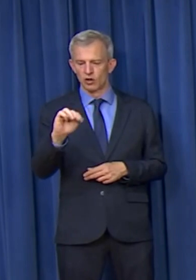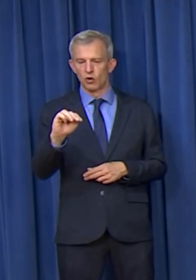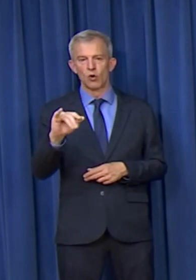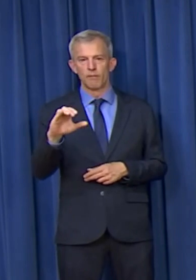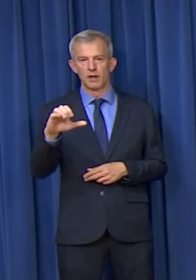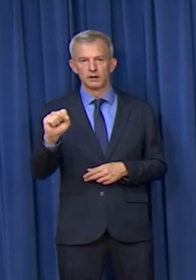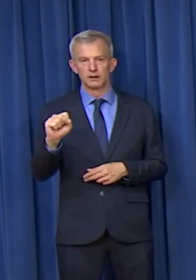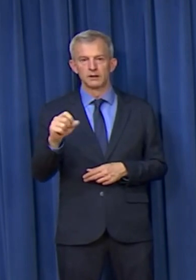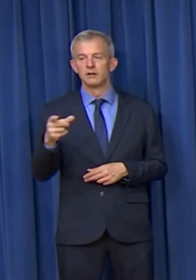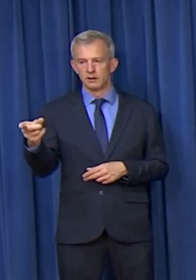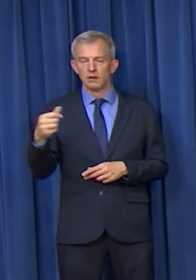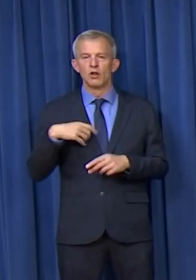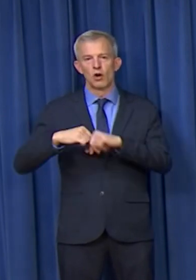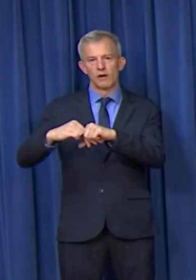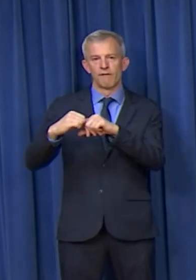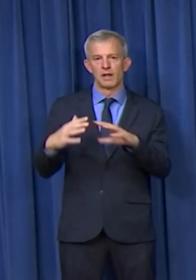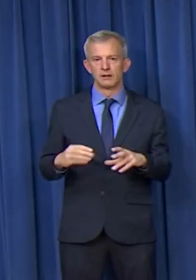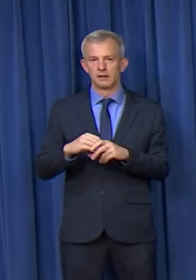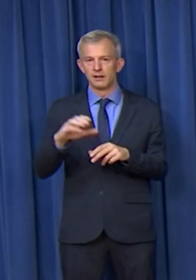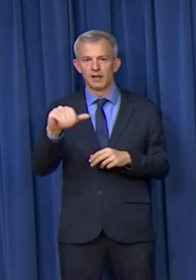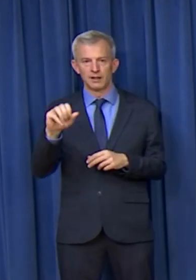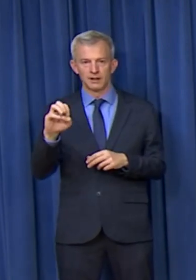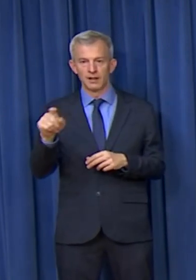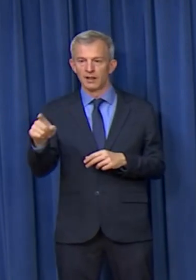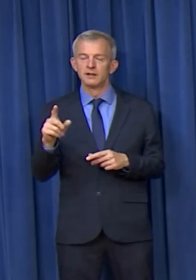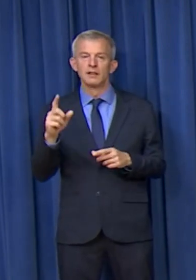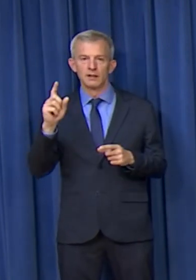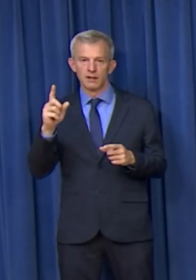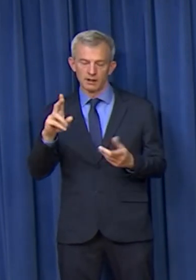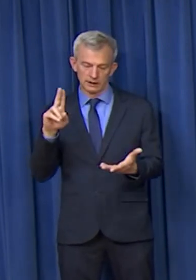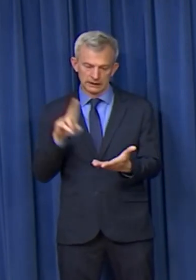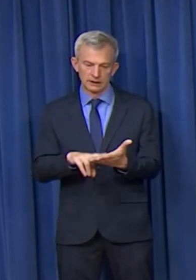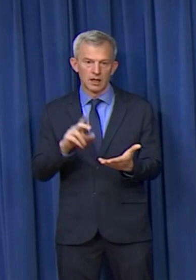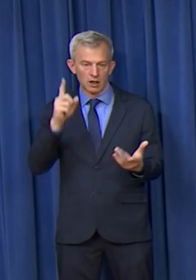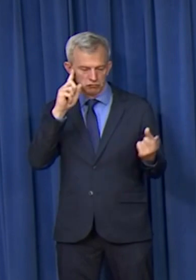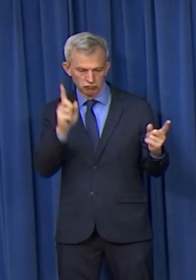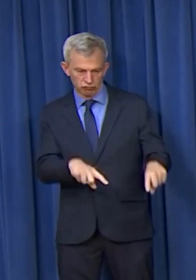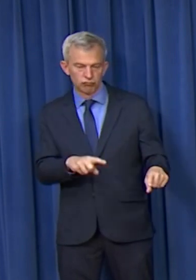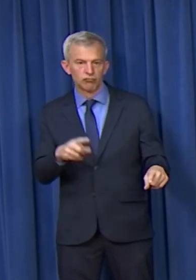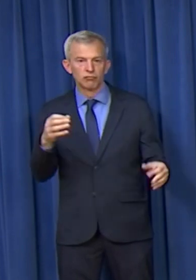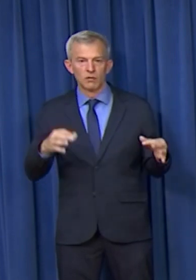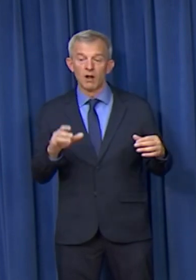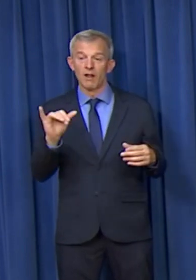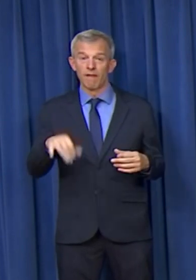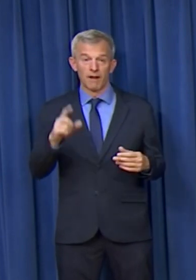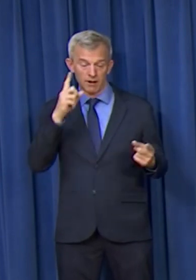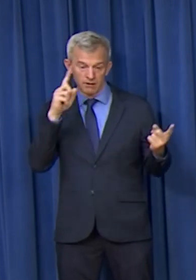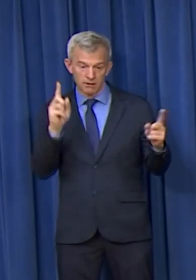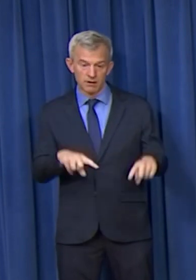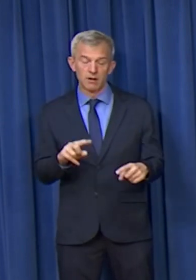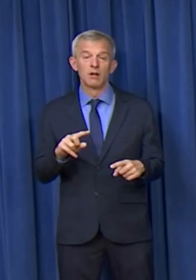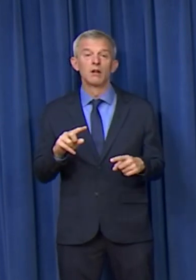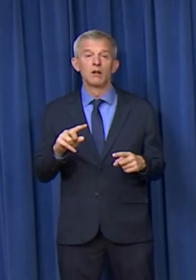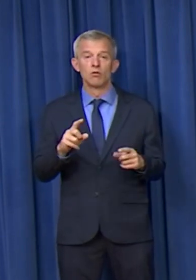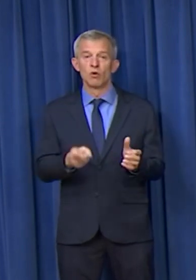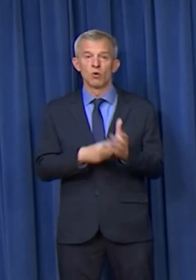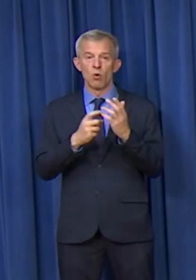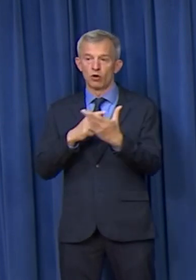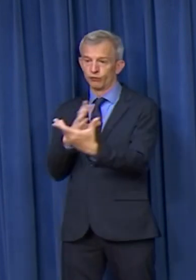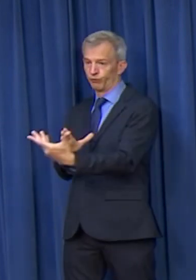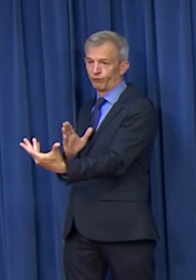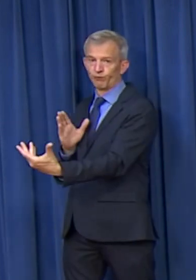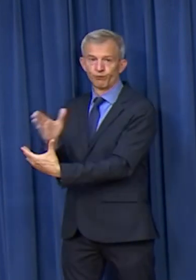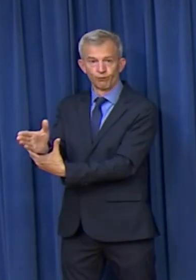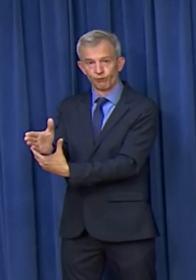is the defendant in a case. They signed a stipulated judgment with us, and that judgment imposes an injunction that